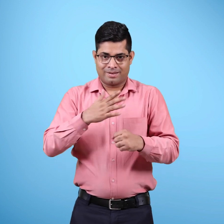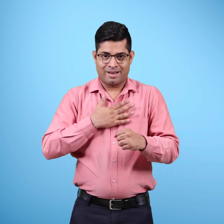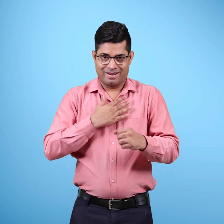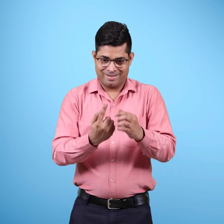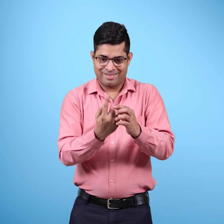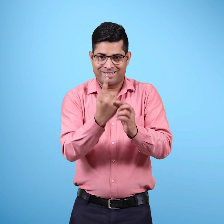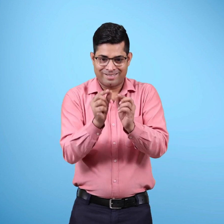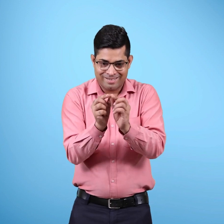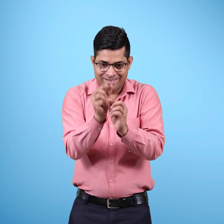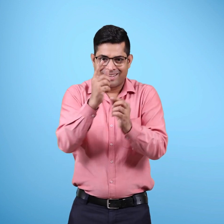shows